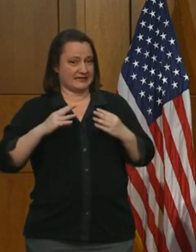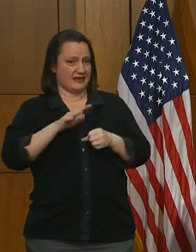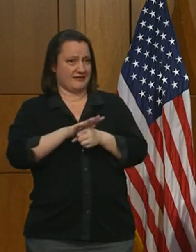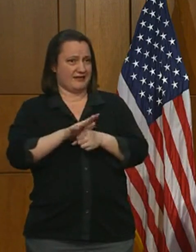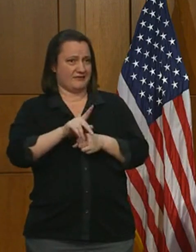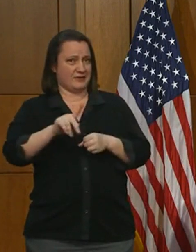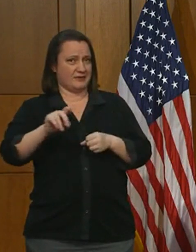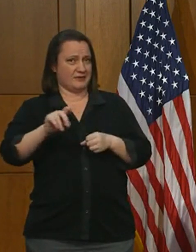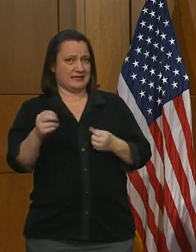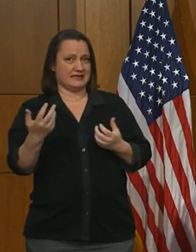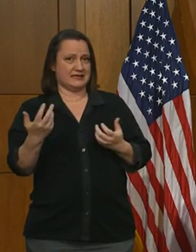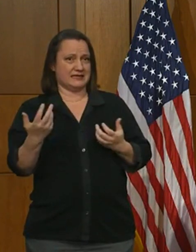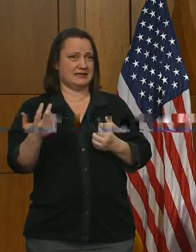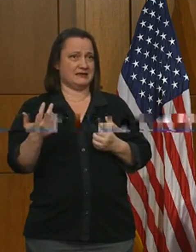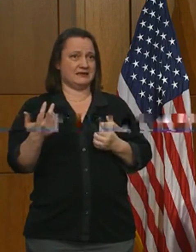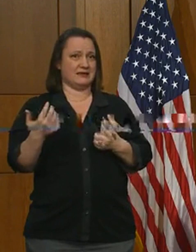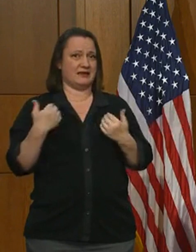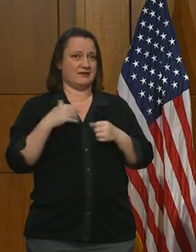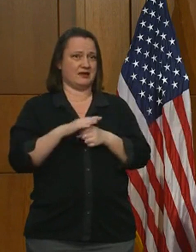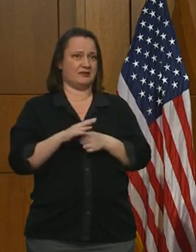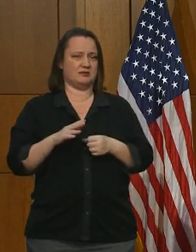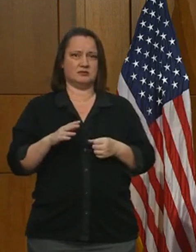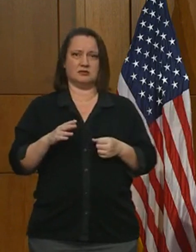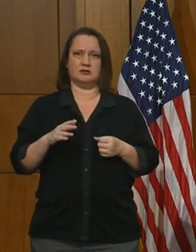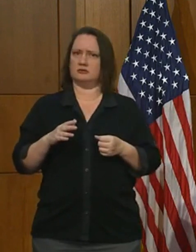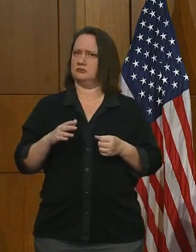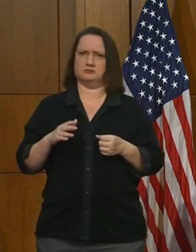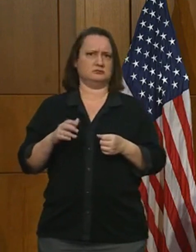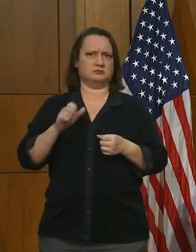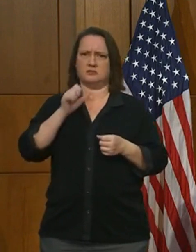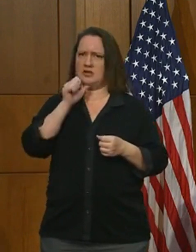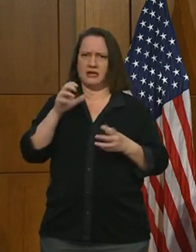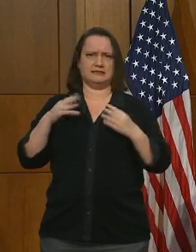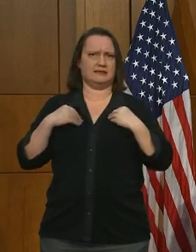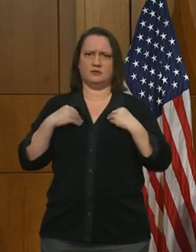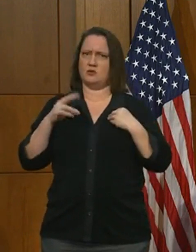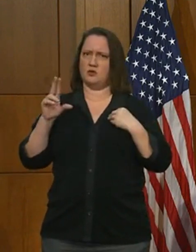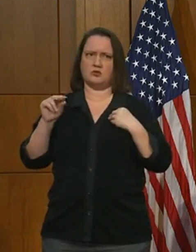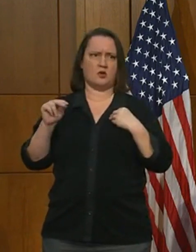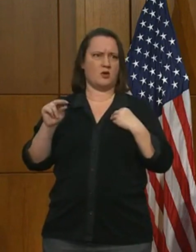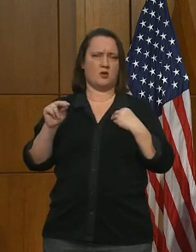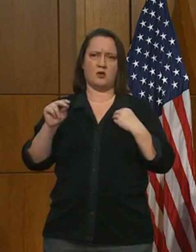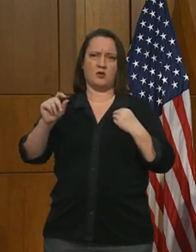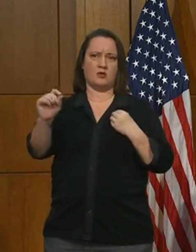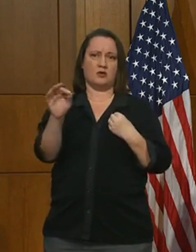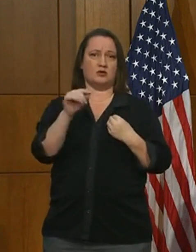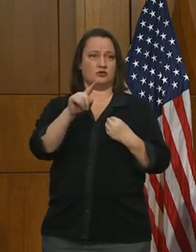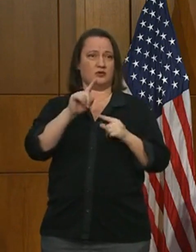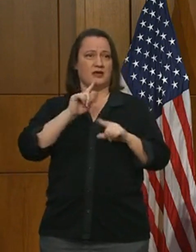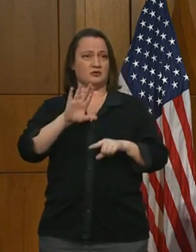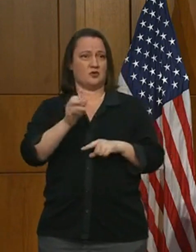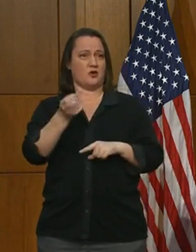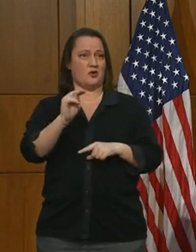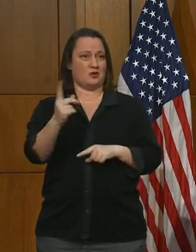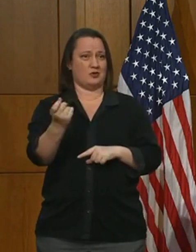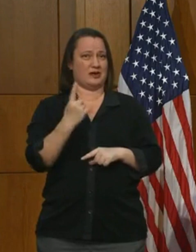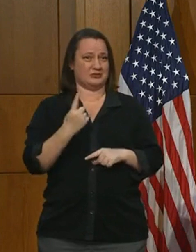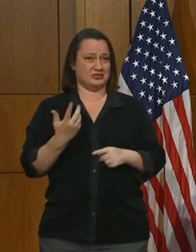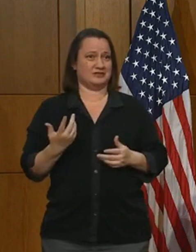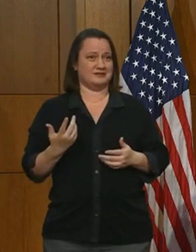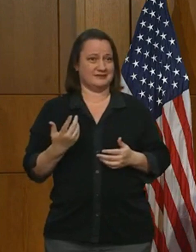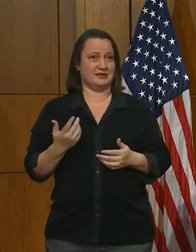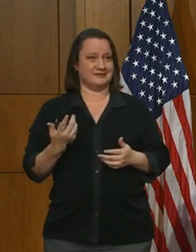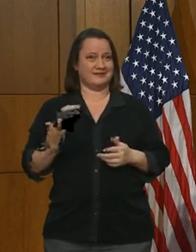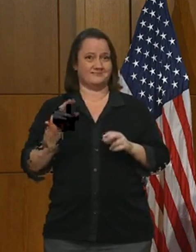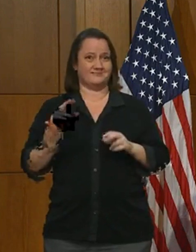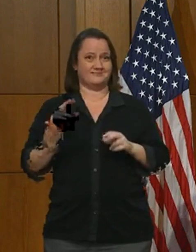adequately supplied? Absolutely, it's not acceptable. And I think you answered your own question. If